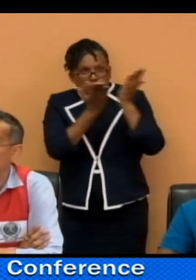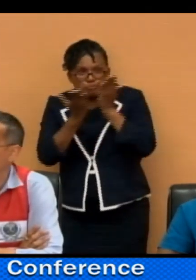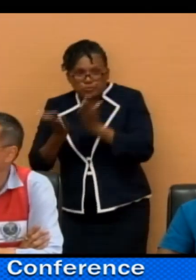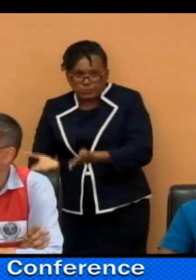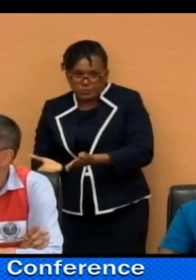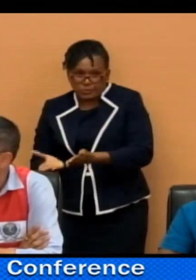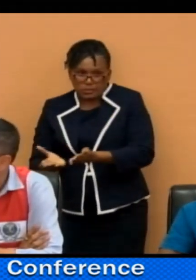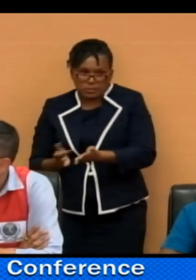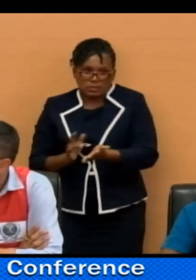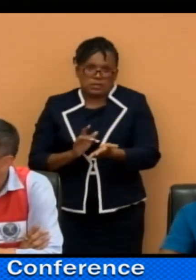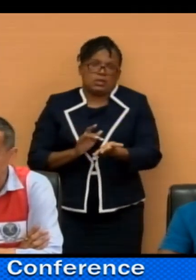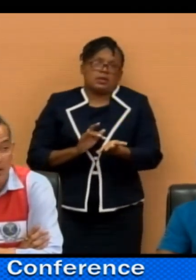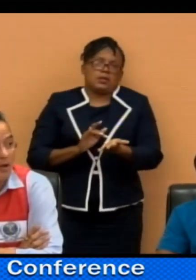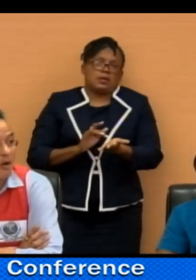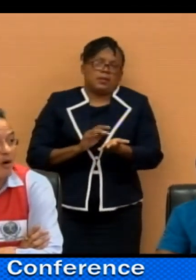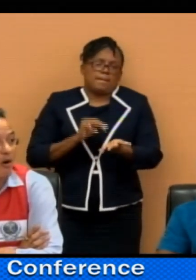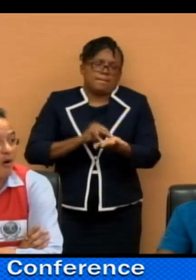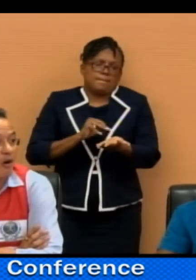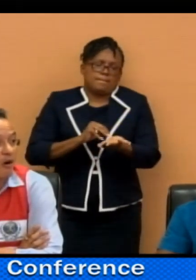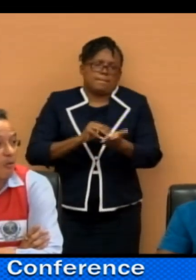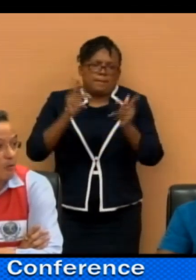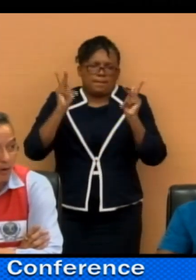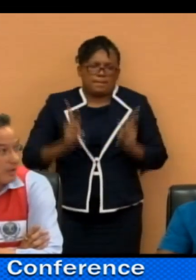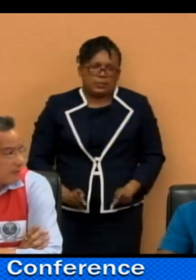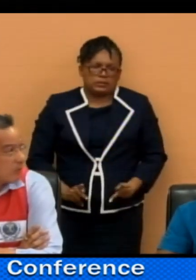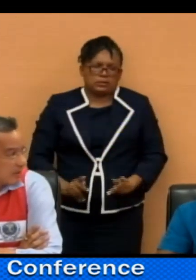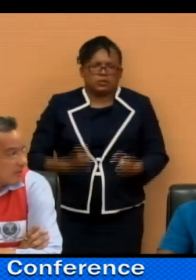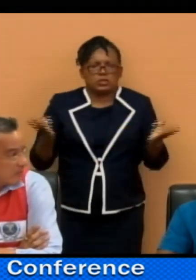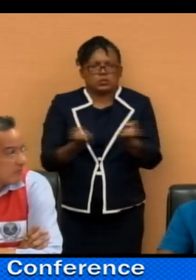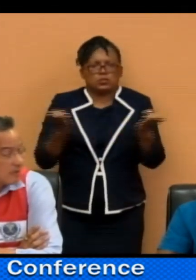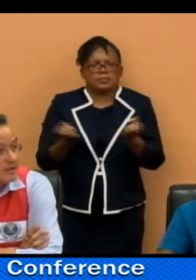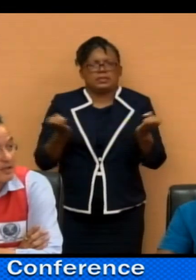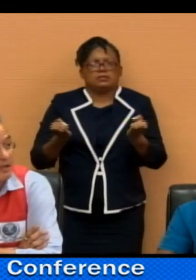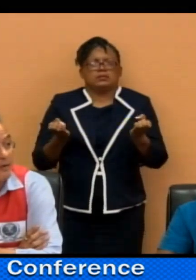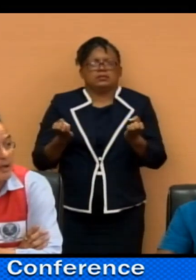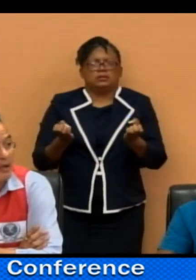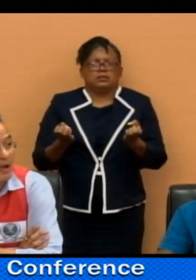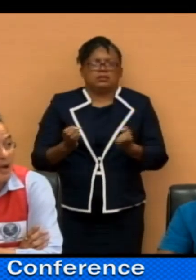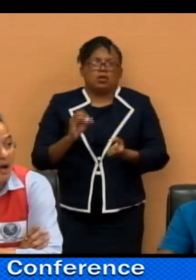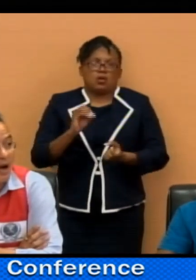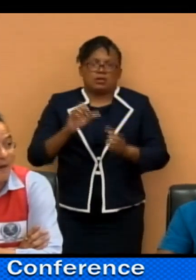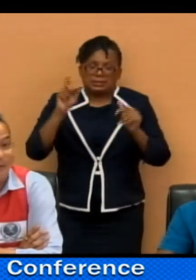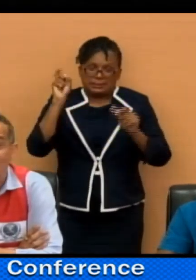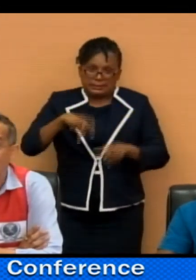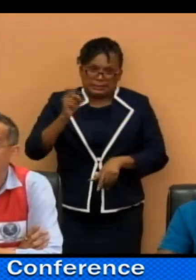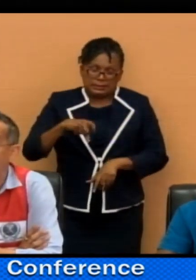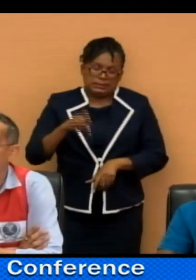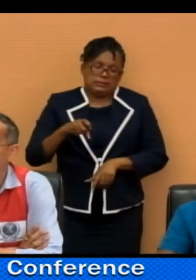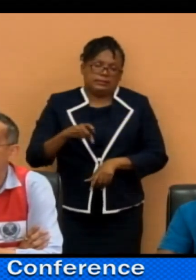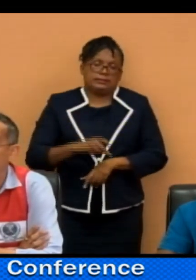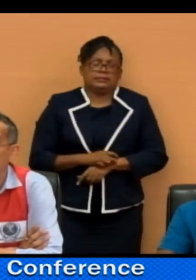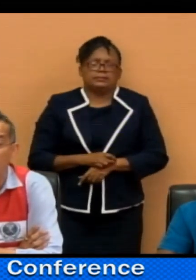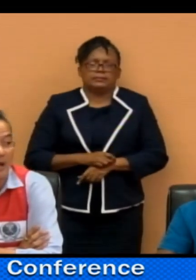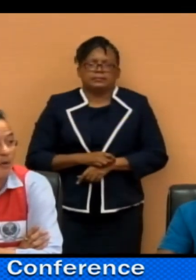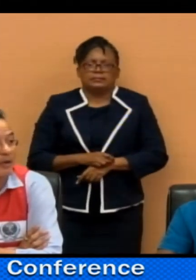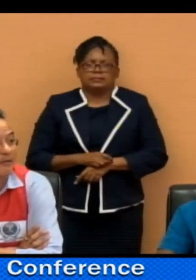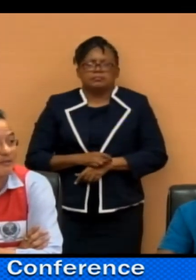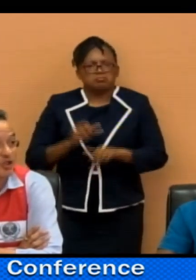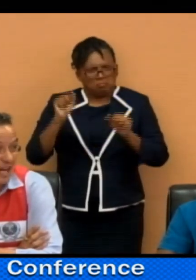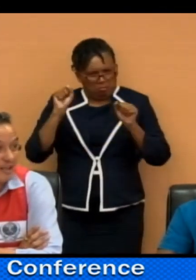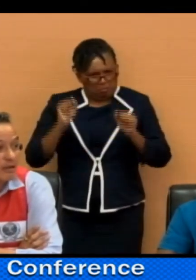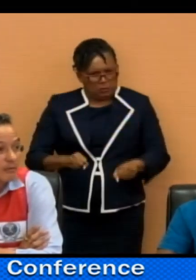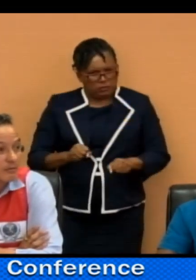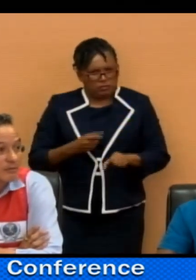would be bringing medical equipment, or whatever we deem necessary, that quite possibly would be coming out